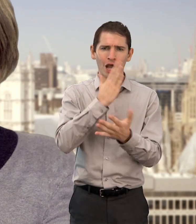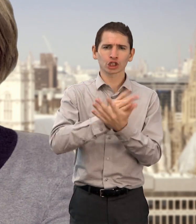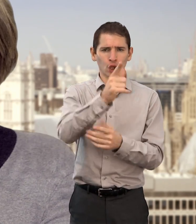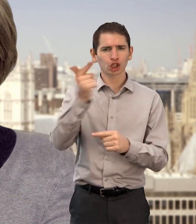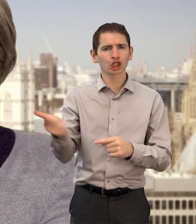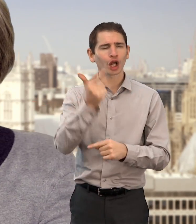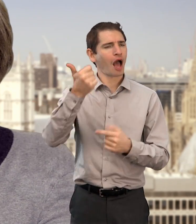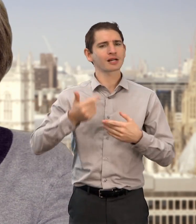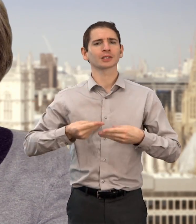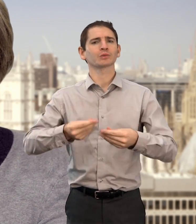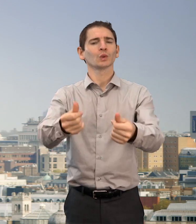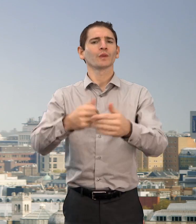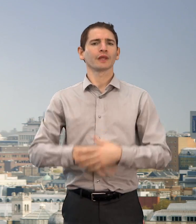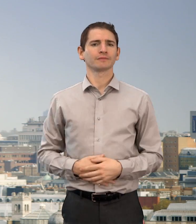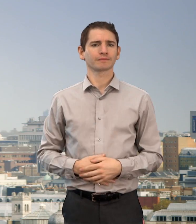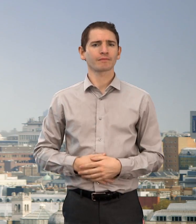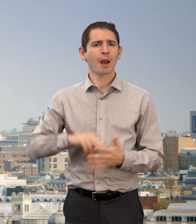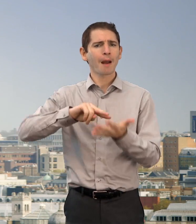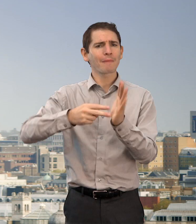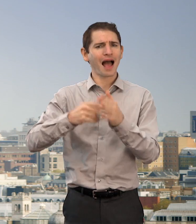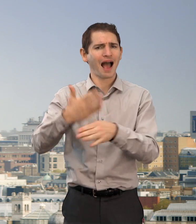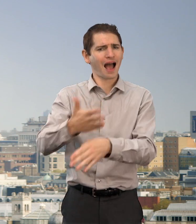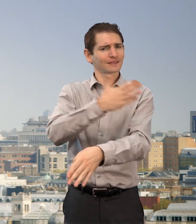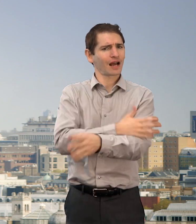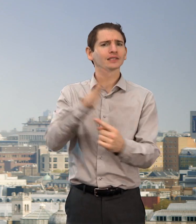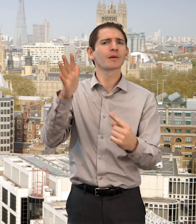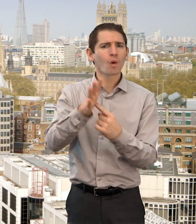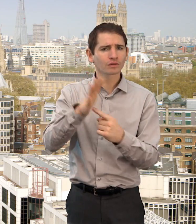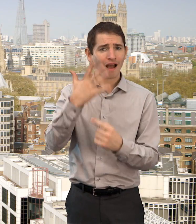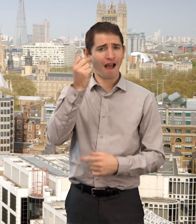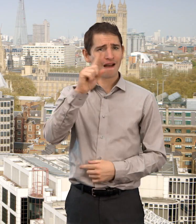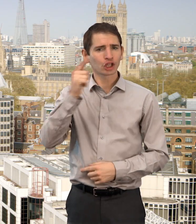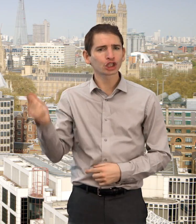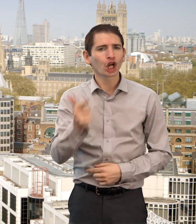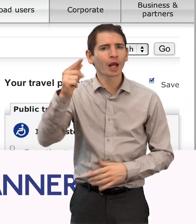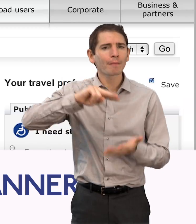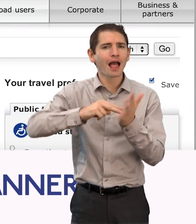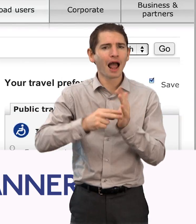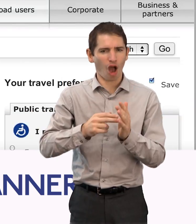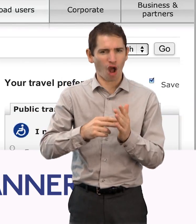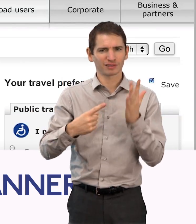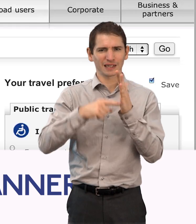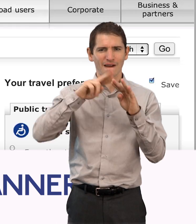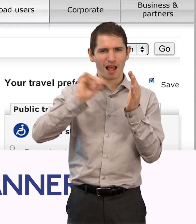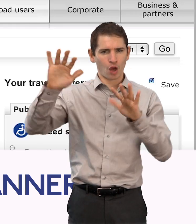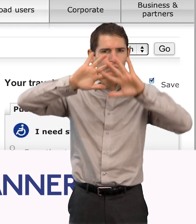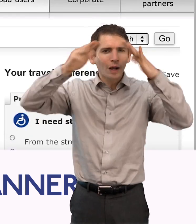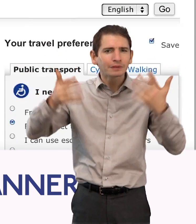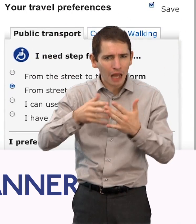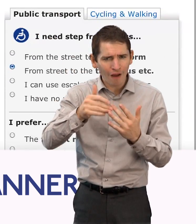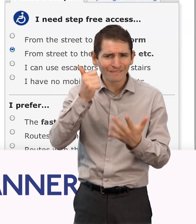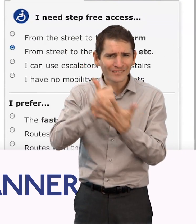are as smooth as possible. Planning in advance is really important, and there's a journey planner on the TfL